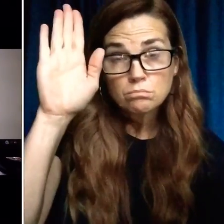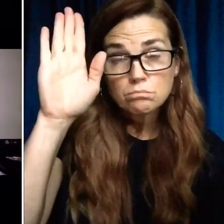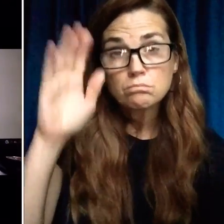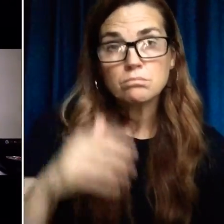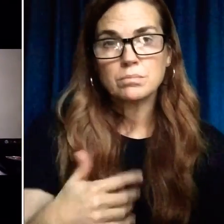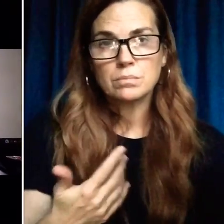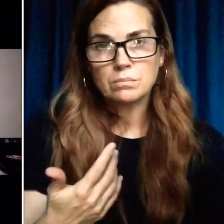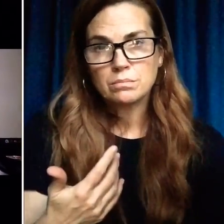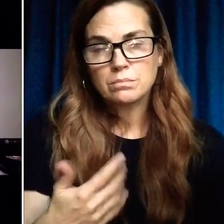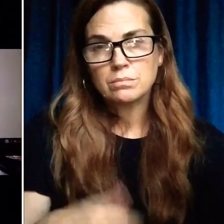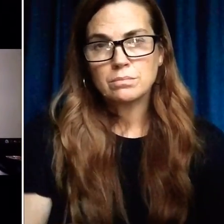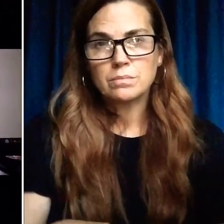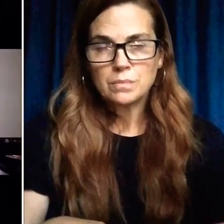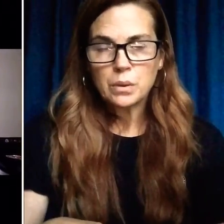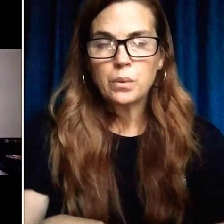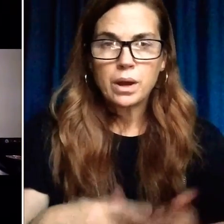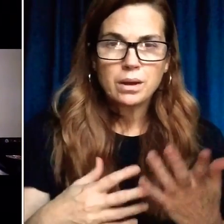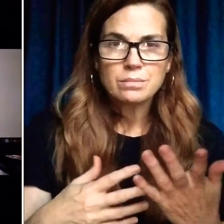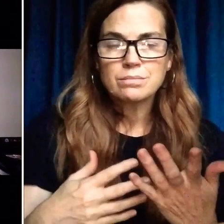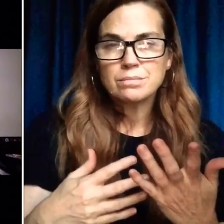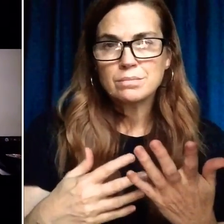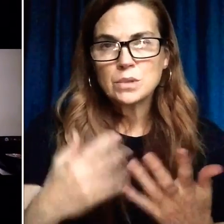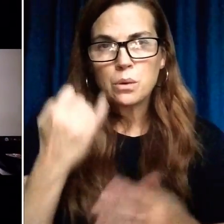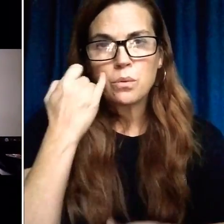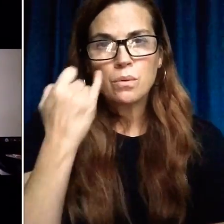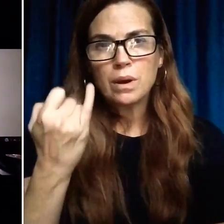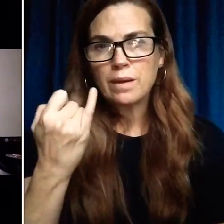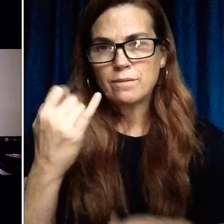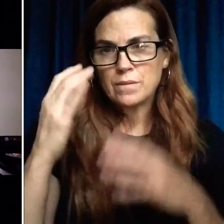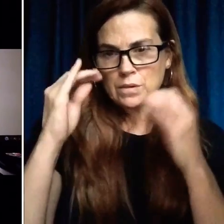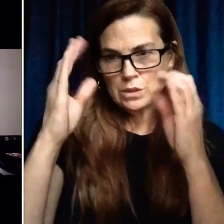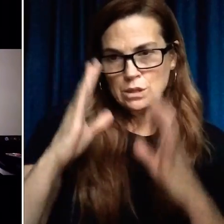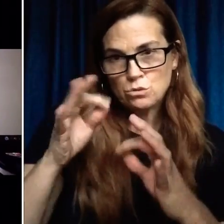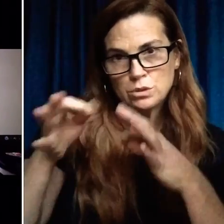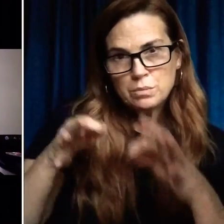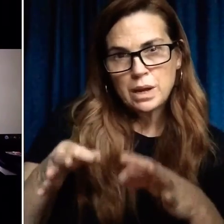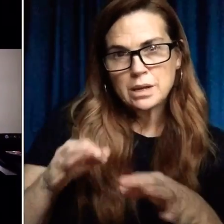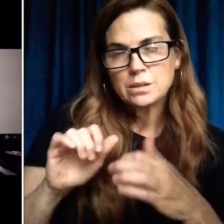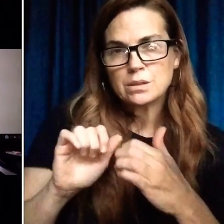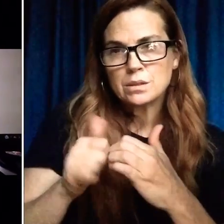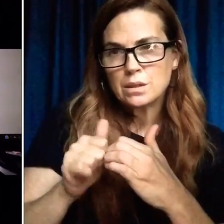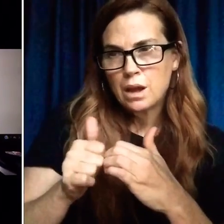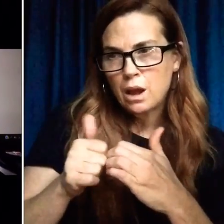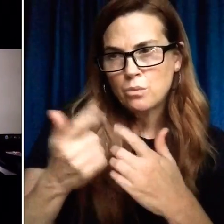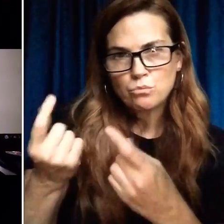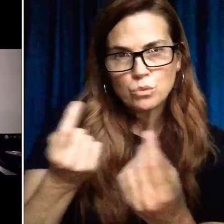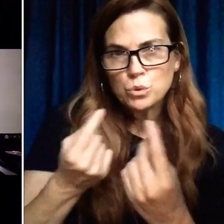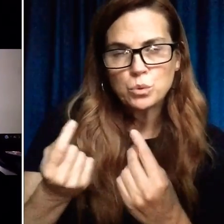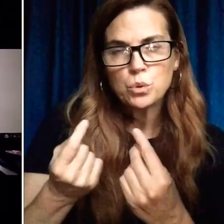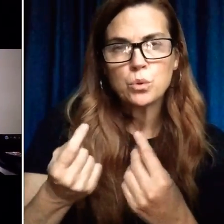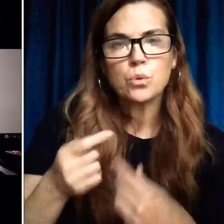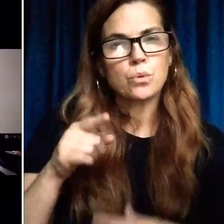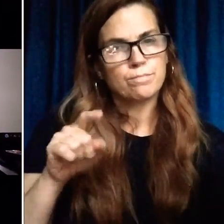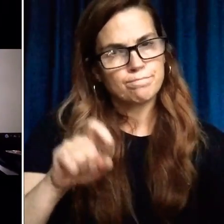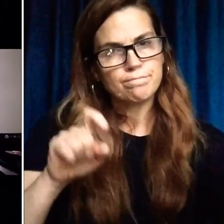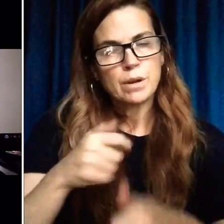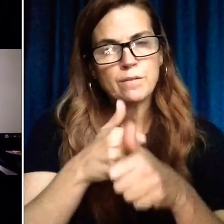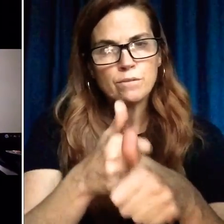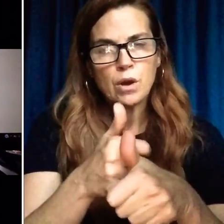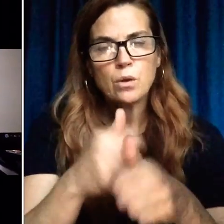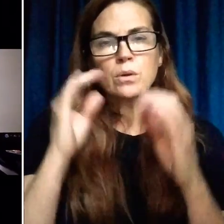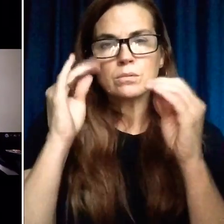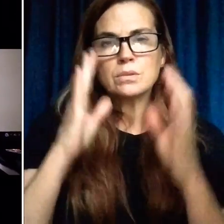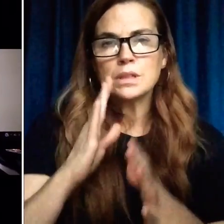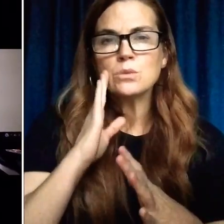knows that you want to say something. That's not so easy in a video classroom, so be sure to follow instructions. Your teacher will let